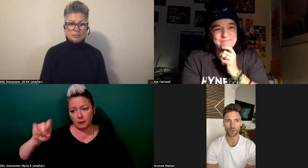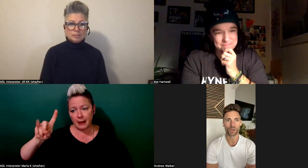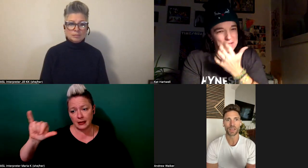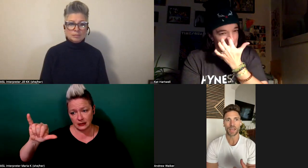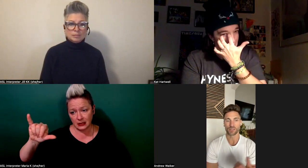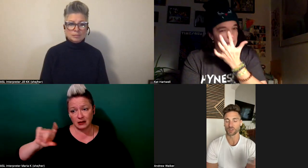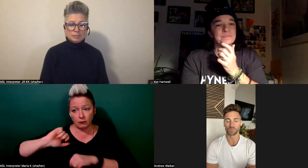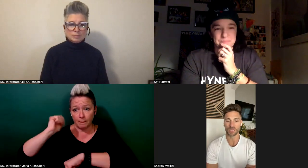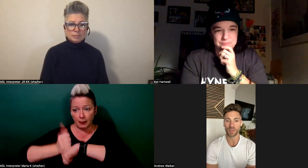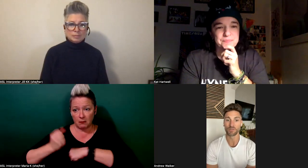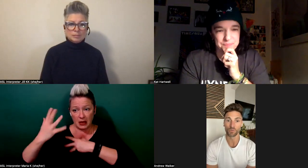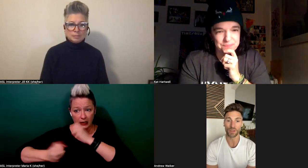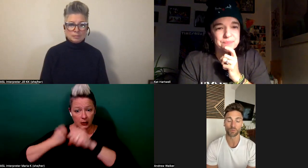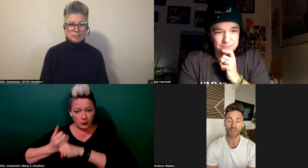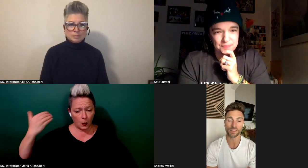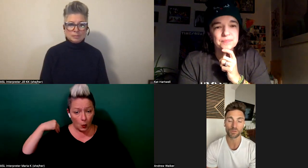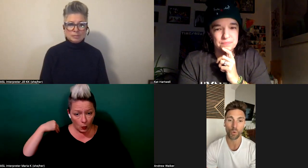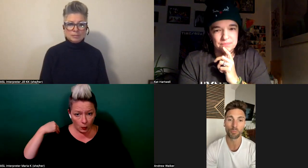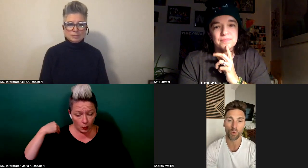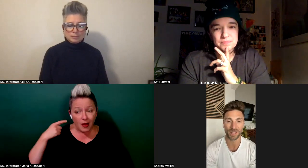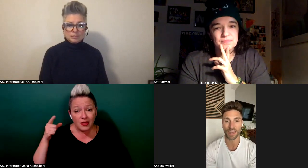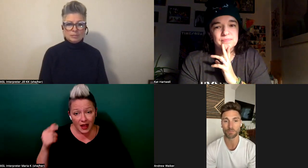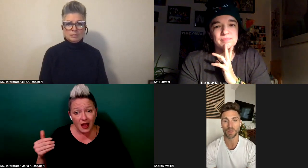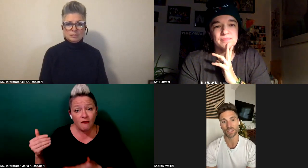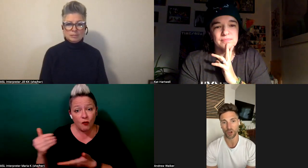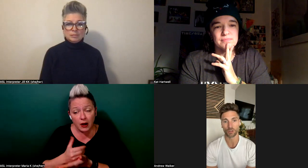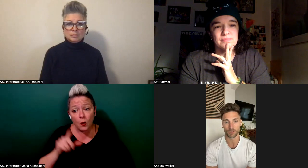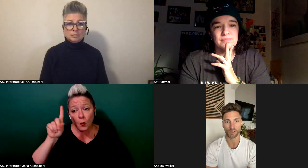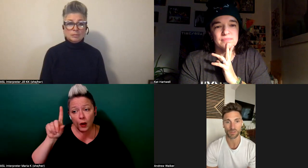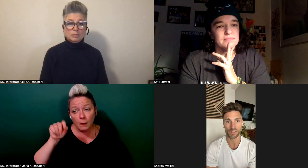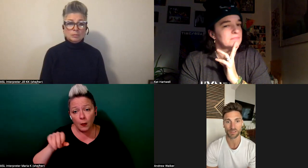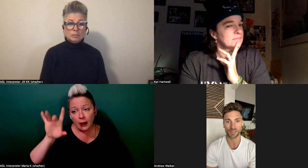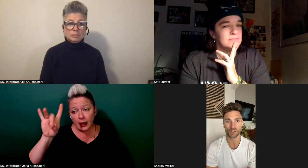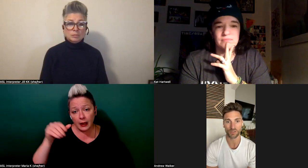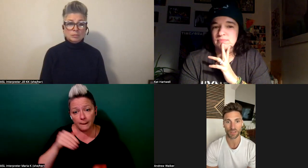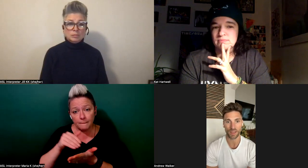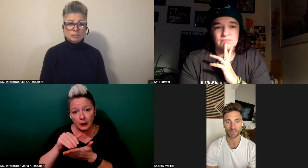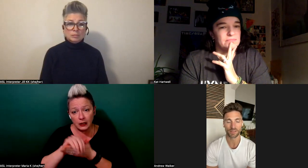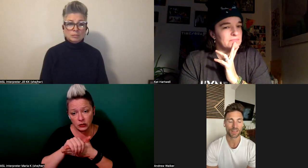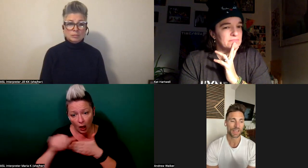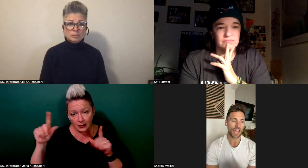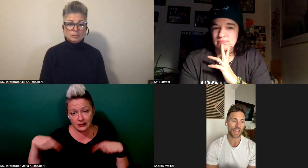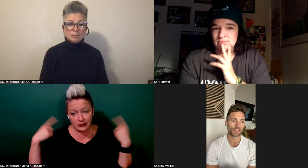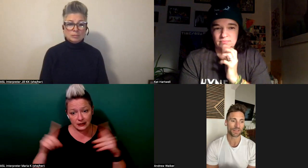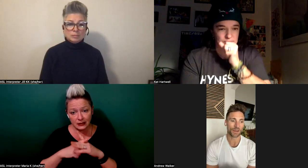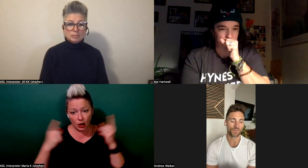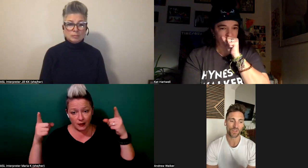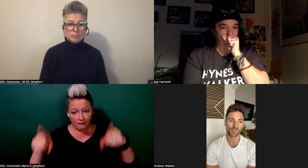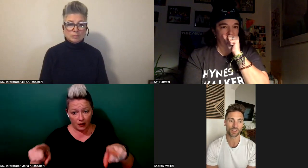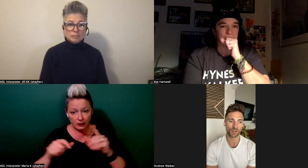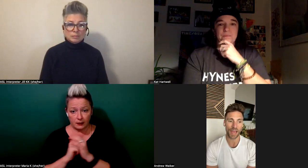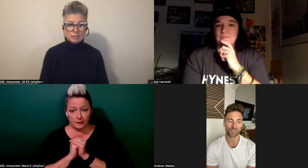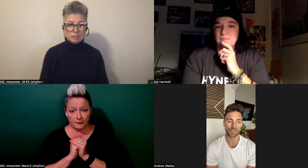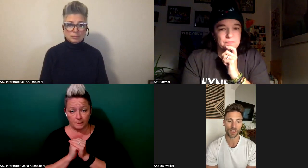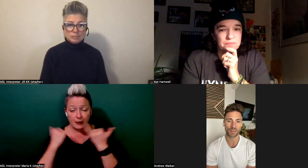years ago. It's hard to believe they've raised $1.8 million since they started the event. And